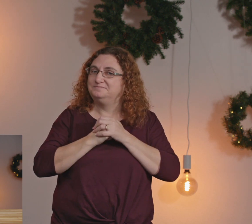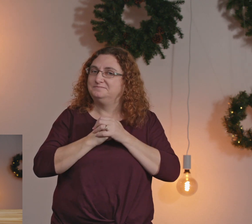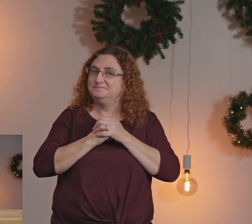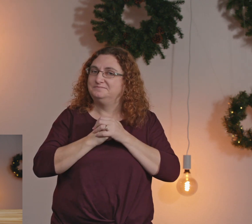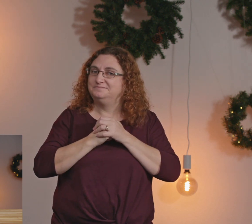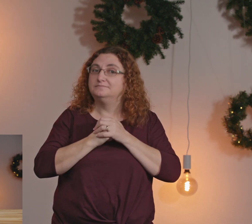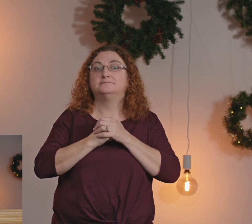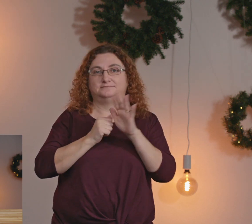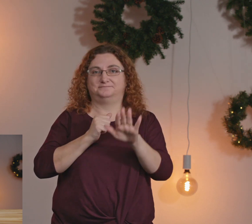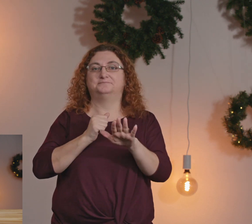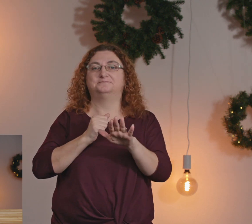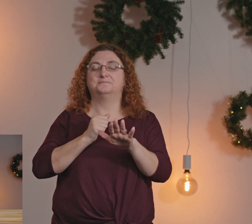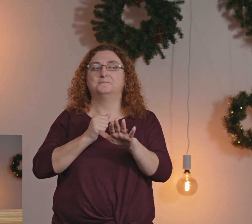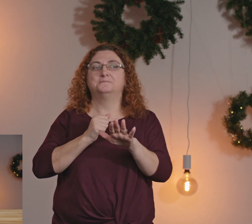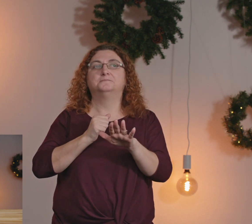Look,